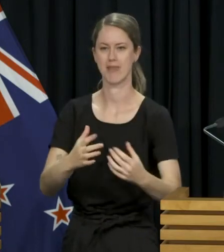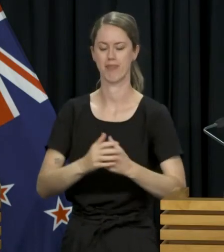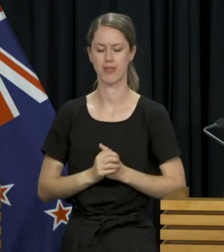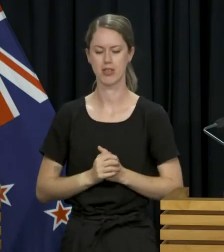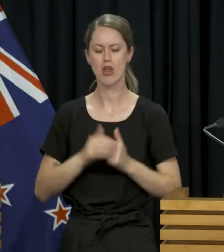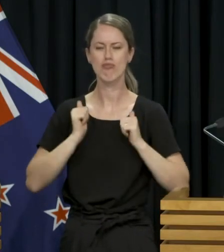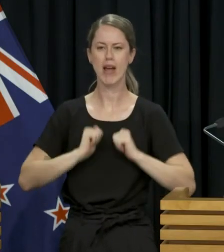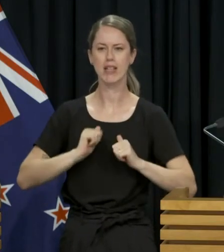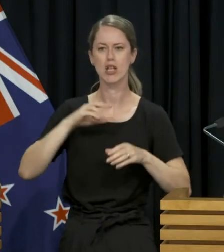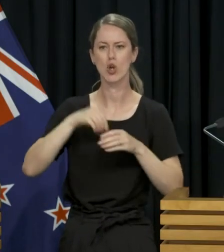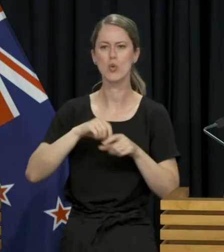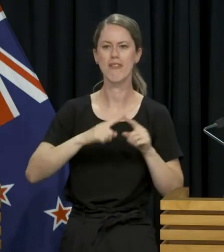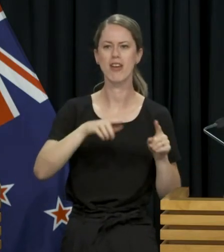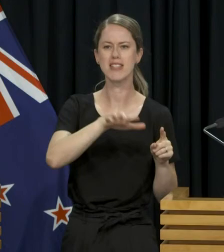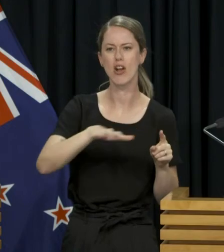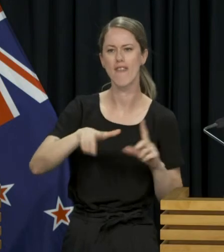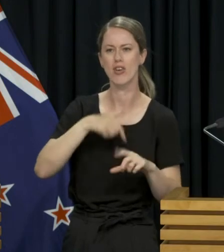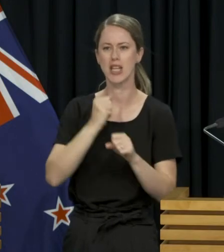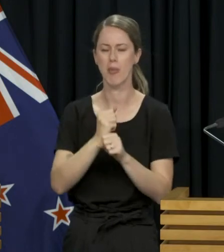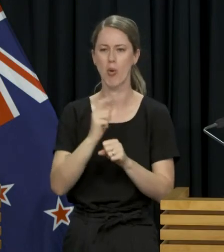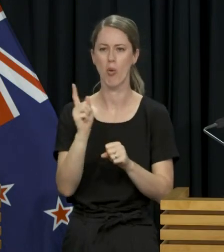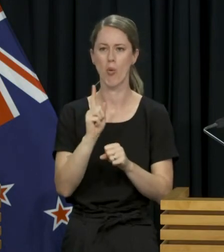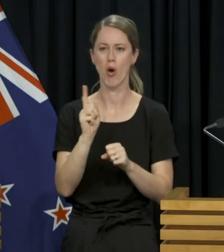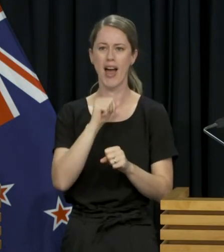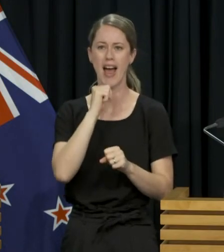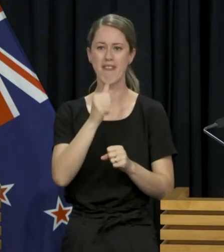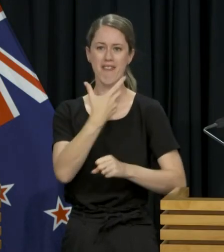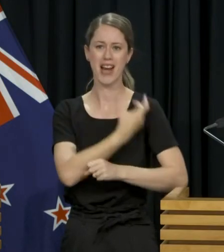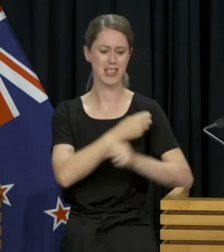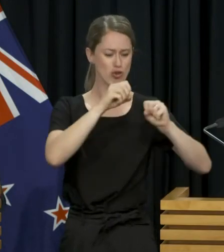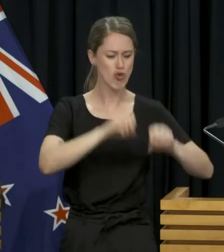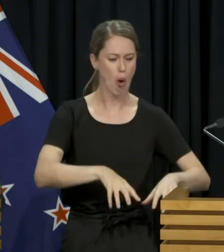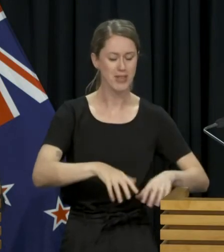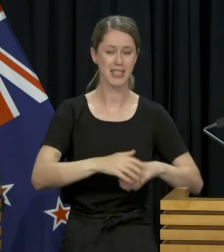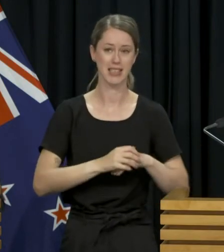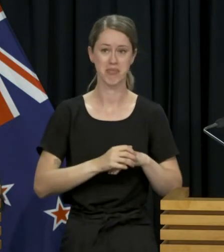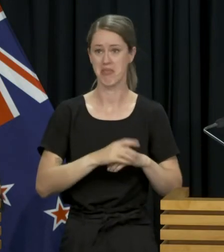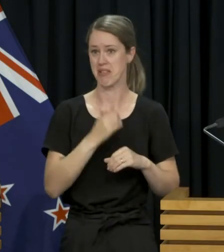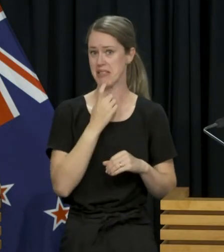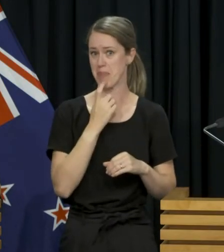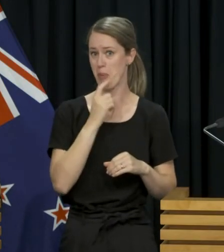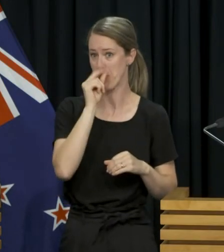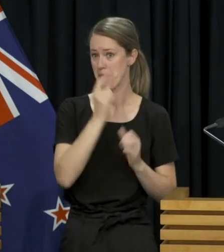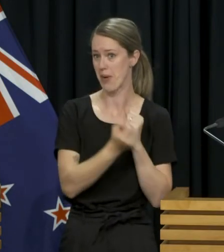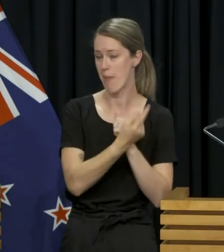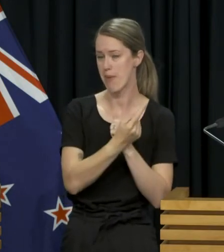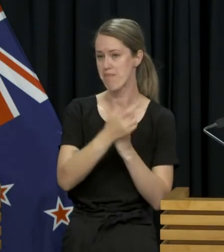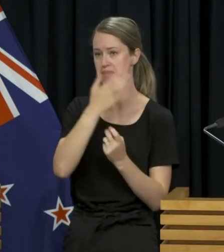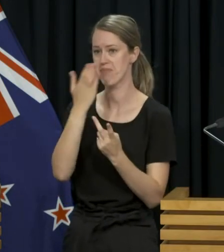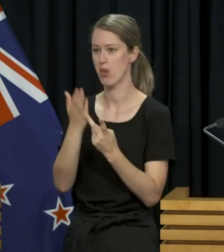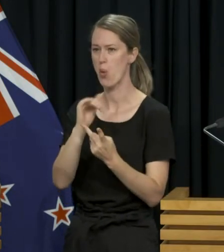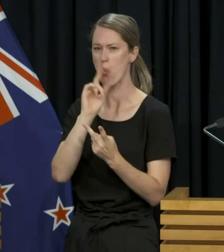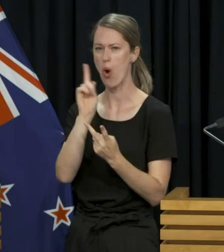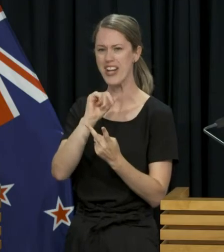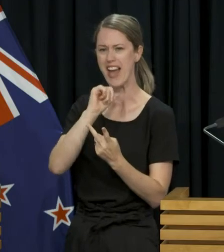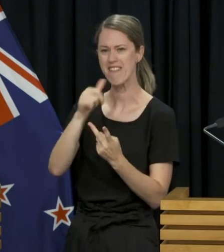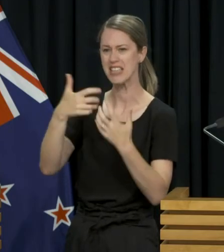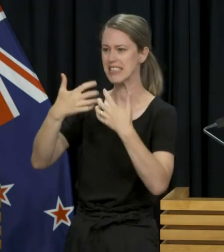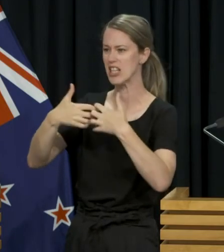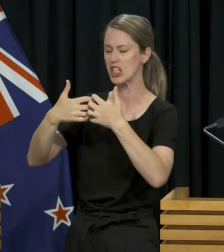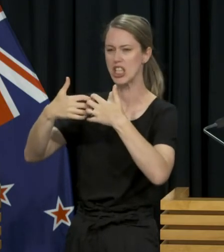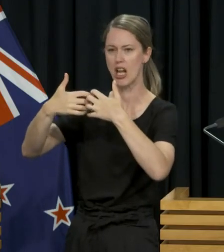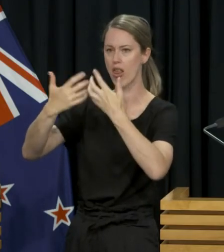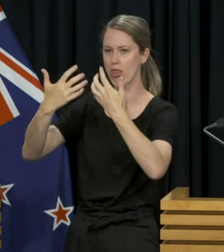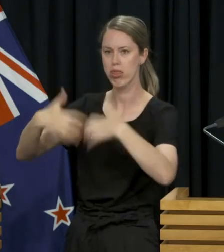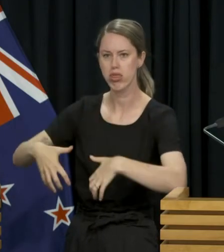of possible scenarios, including things from vaccines being dropped, something quite simple, through to the technology systems that are supporting them